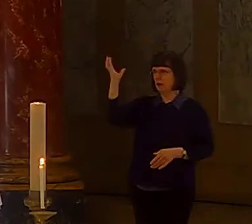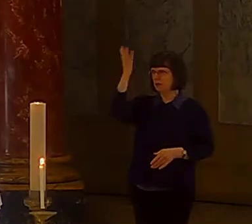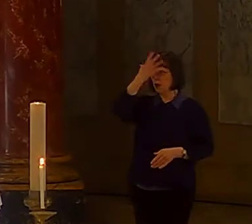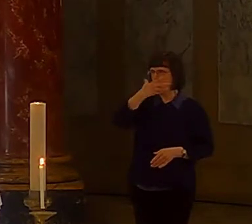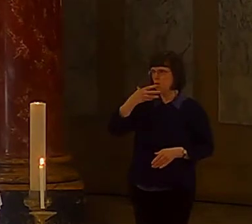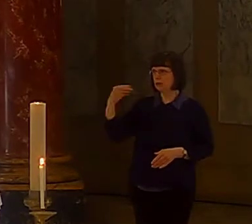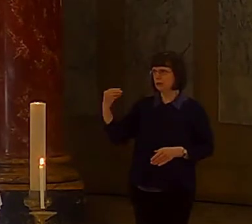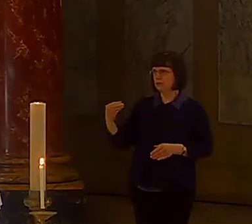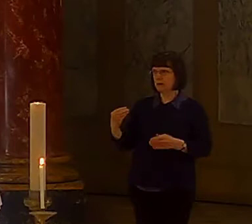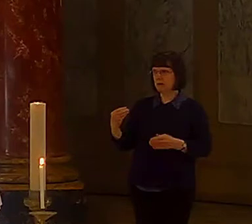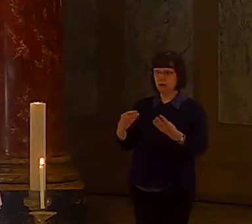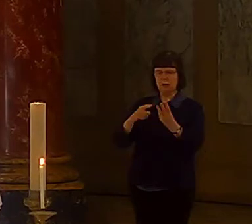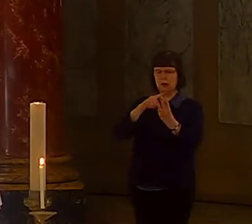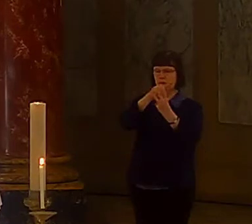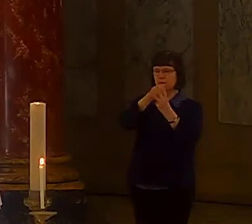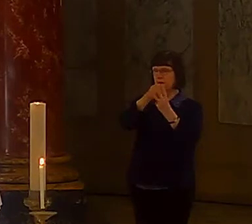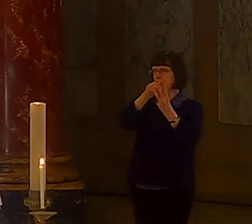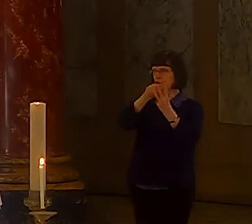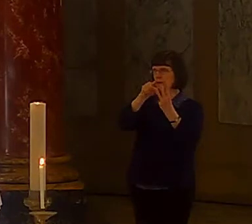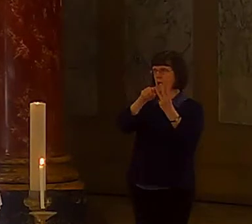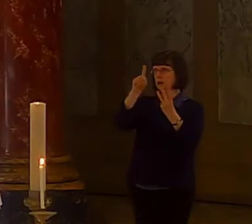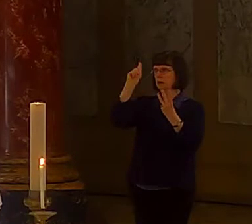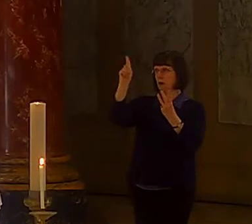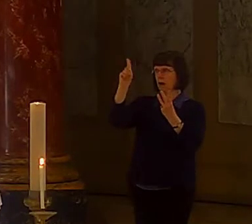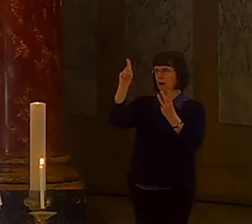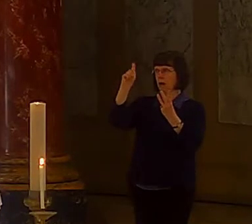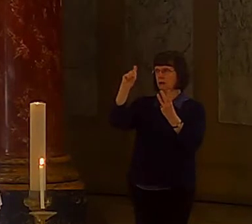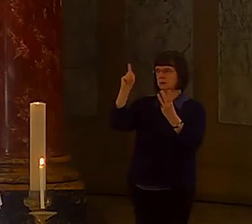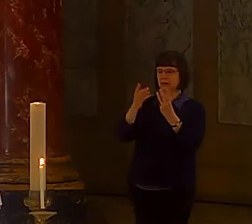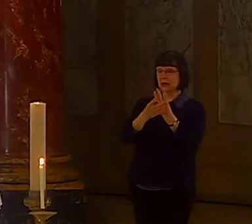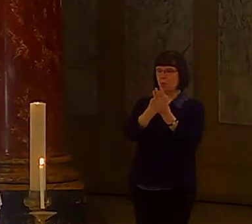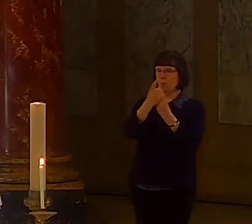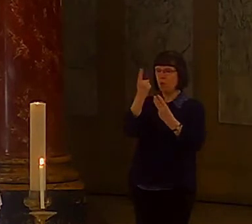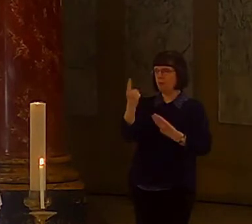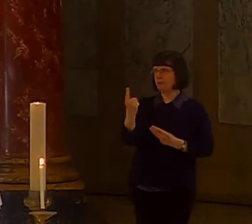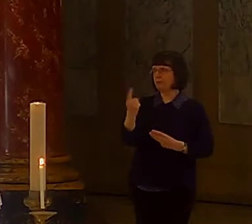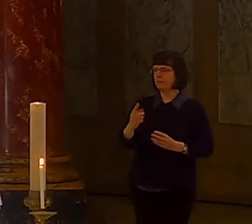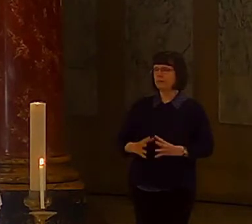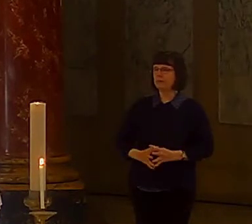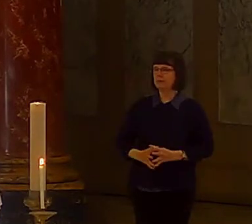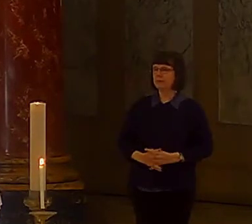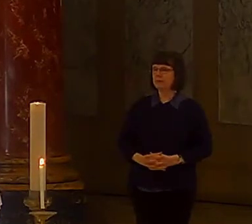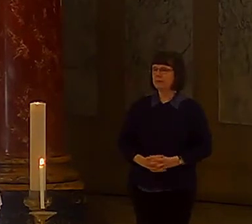the Spirit. Each is God, yet God is one.